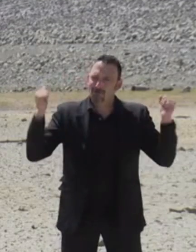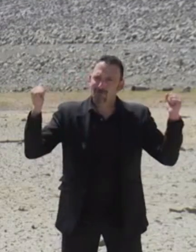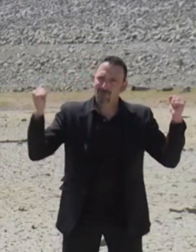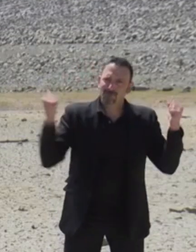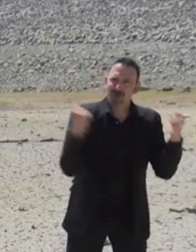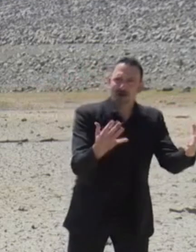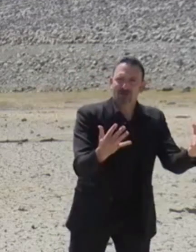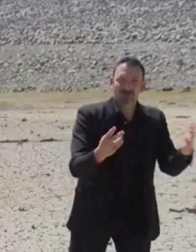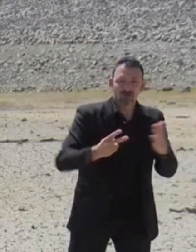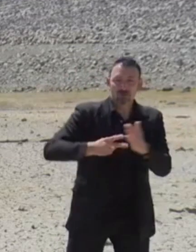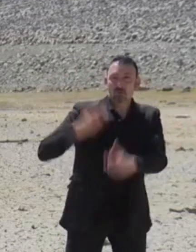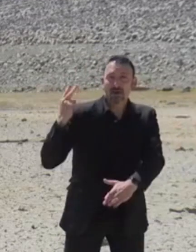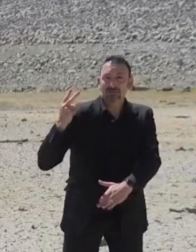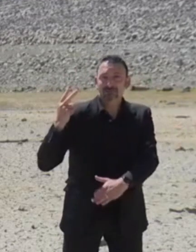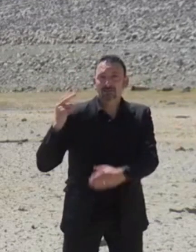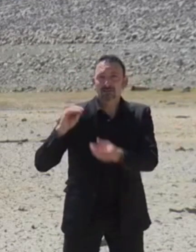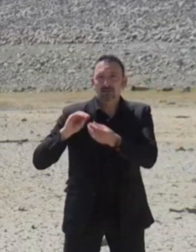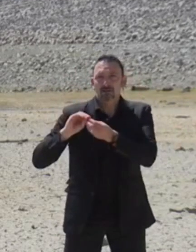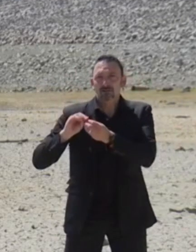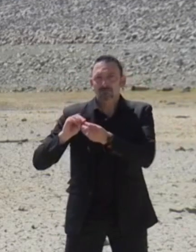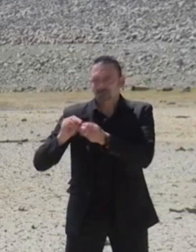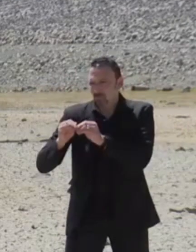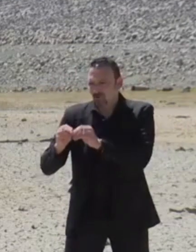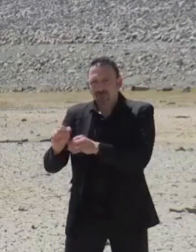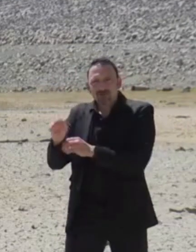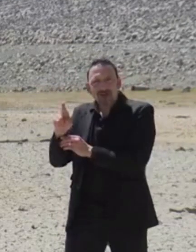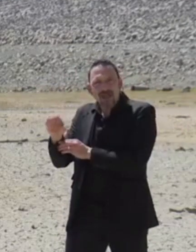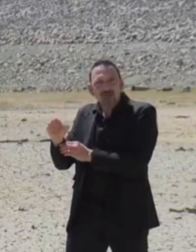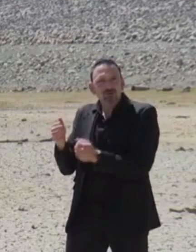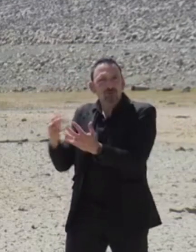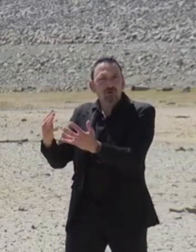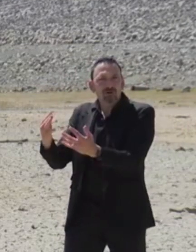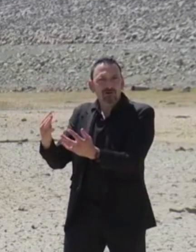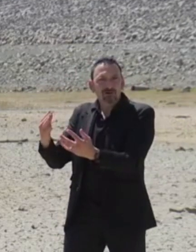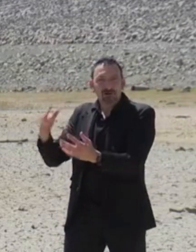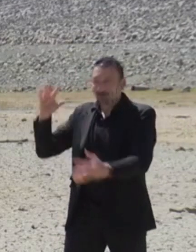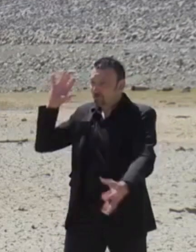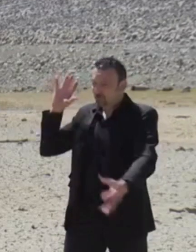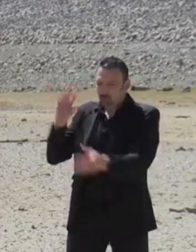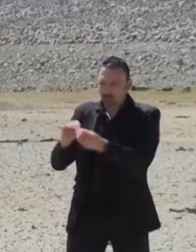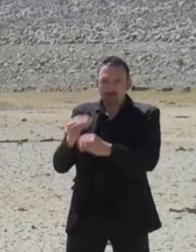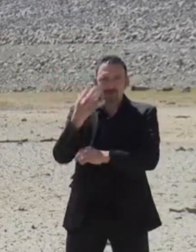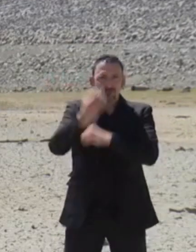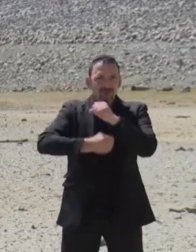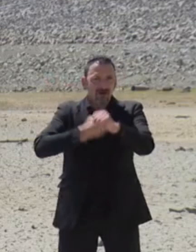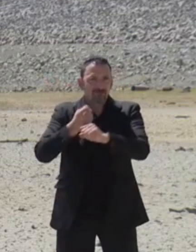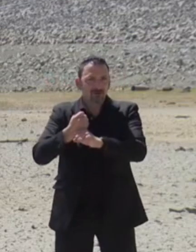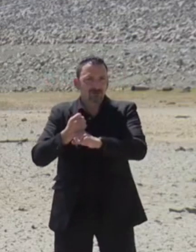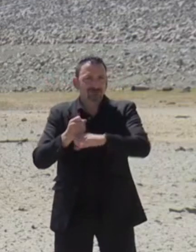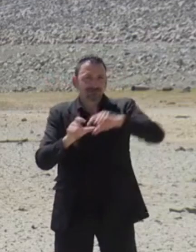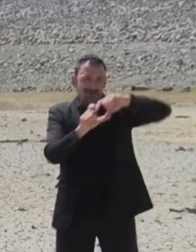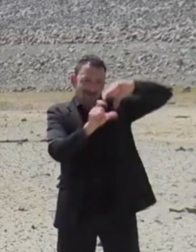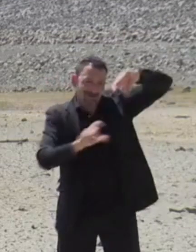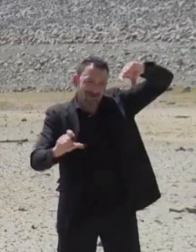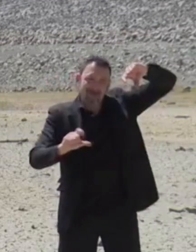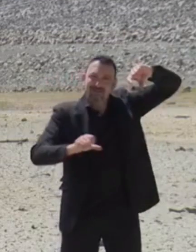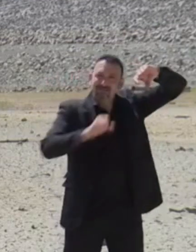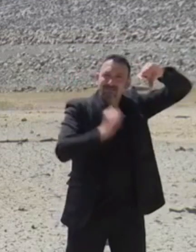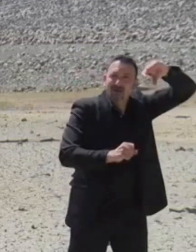much acreage burned than we have averaged over the course of the last 5 years. Go to South Anderson Valley, if you don't believe